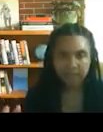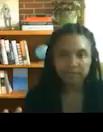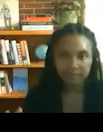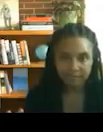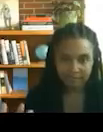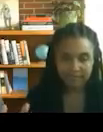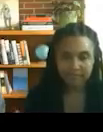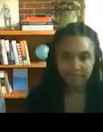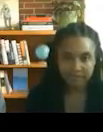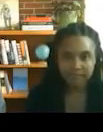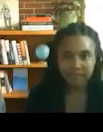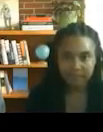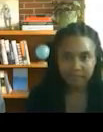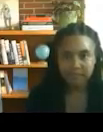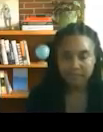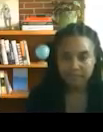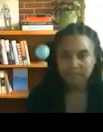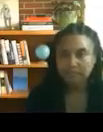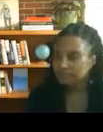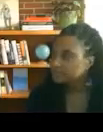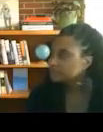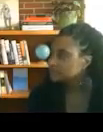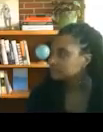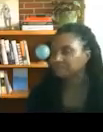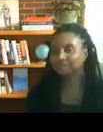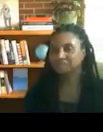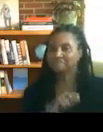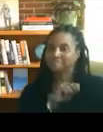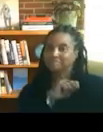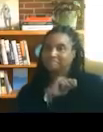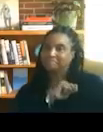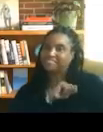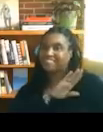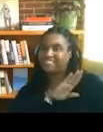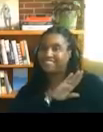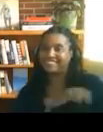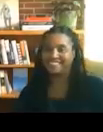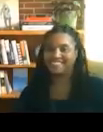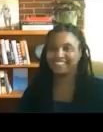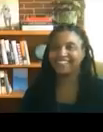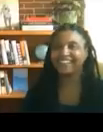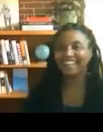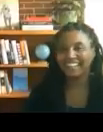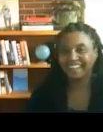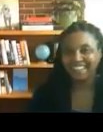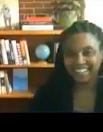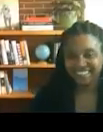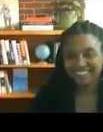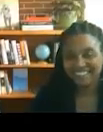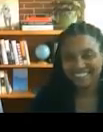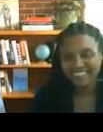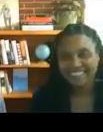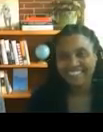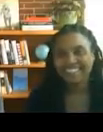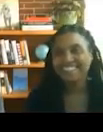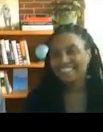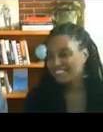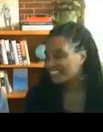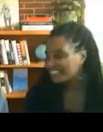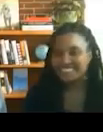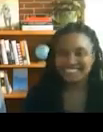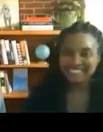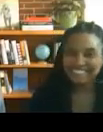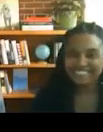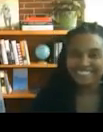and by the sight of Tanya. And Tanya, can you sign your name? I just messed up your name. Tanya. Okay, yes, I'm so